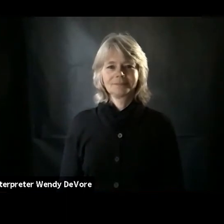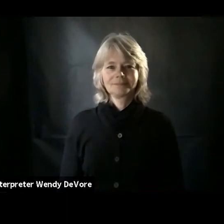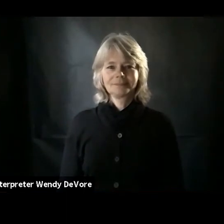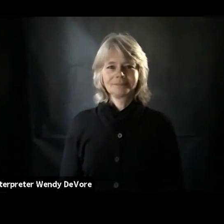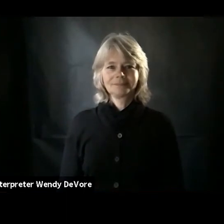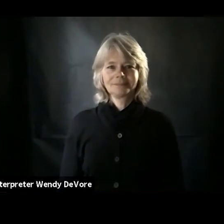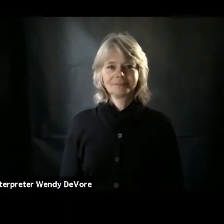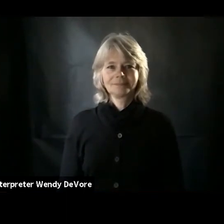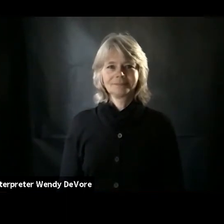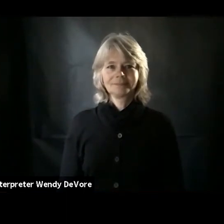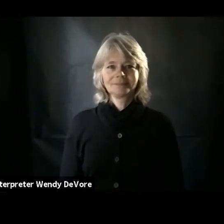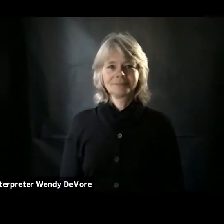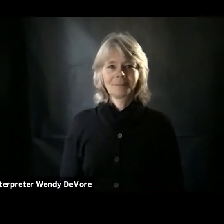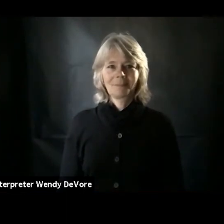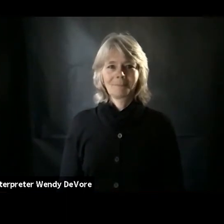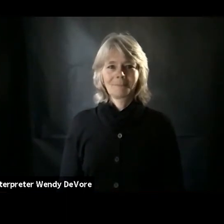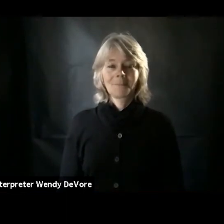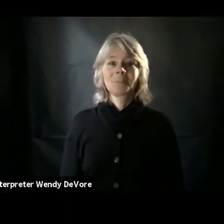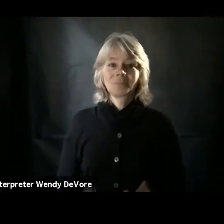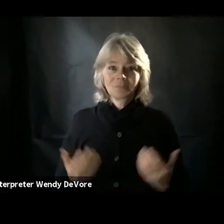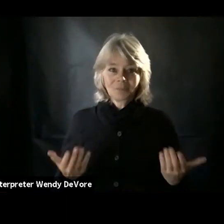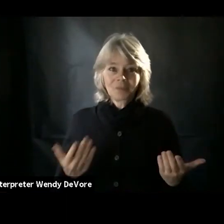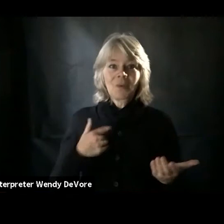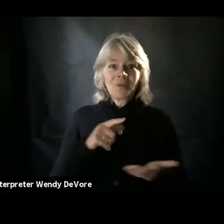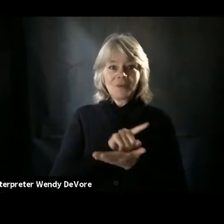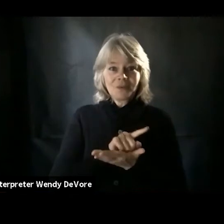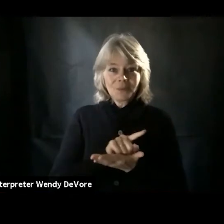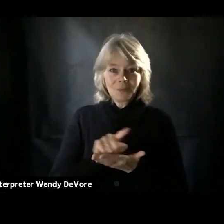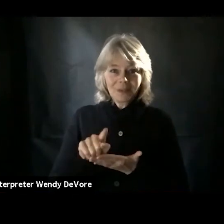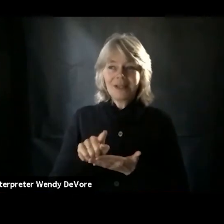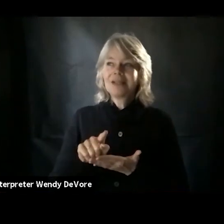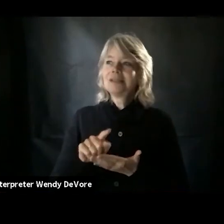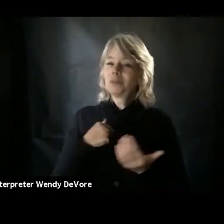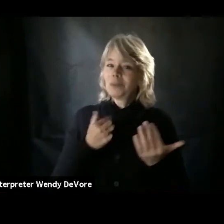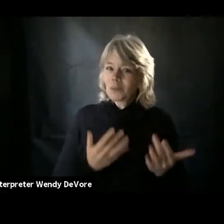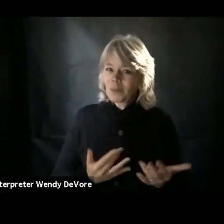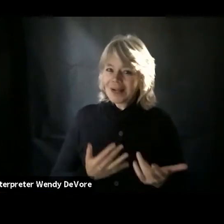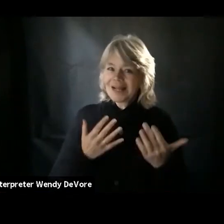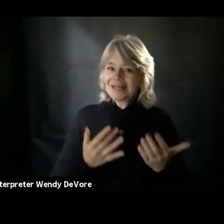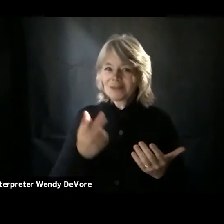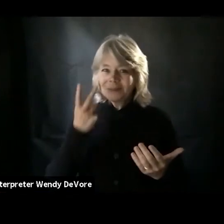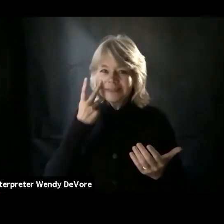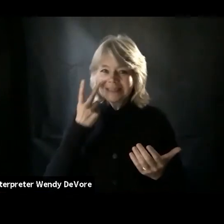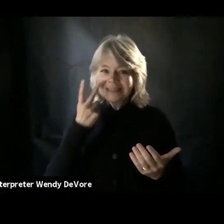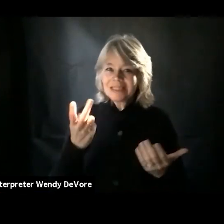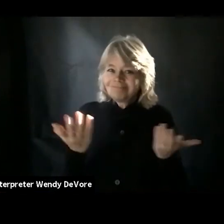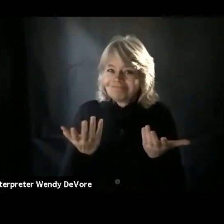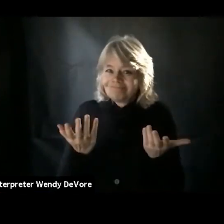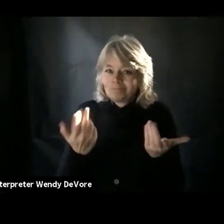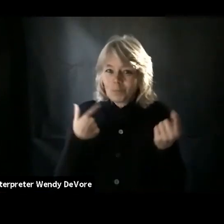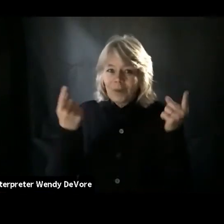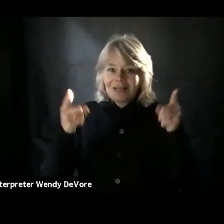So as we wait this week to see what will happen with the elections,